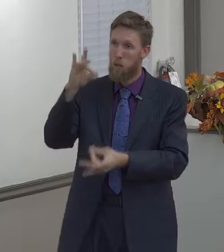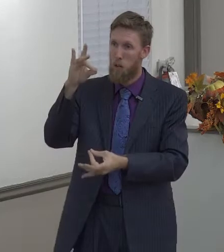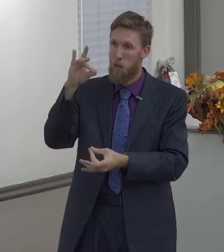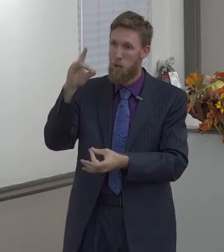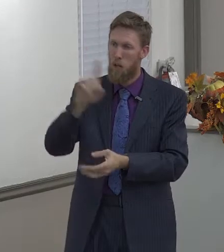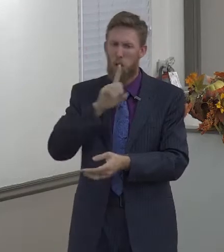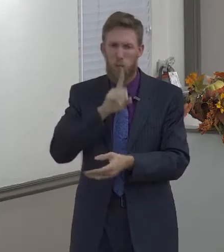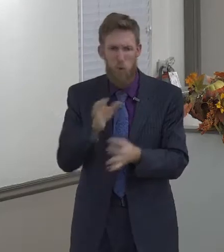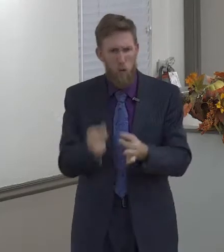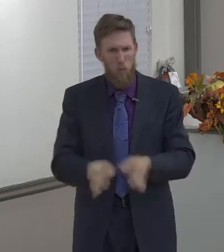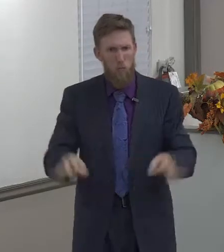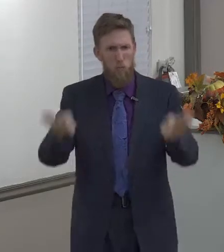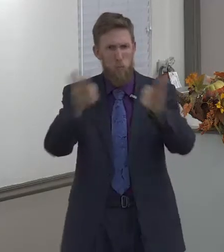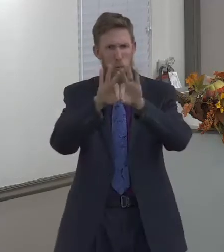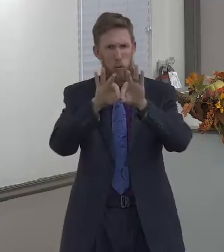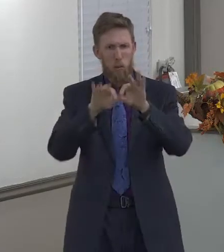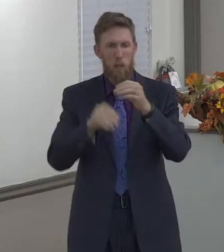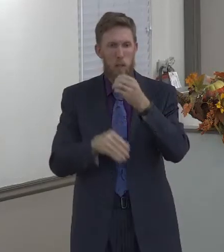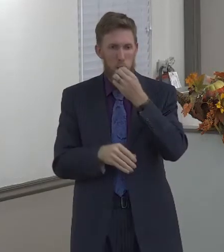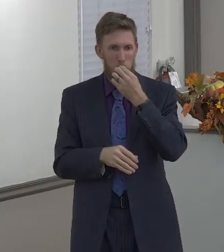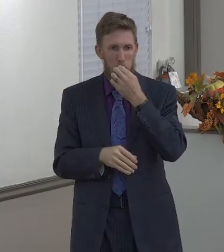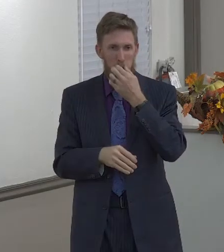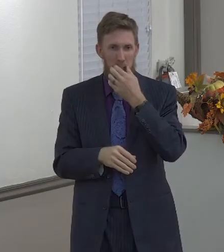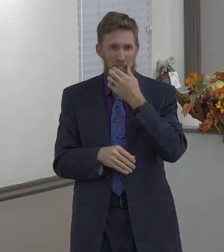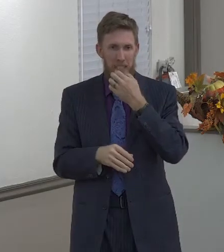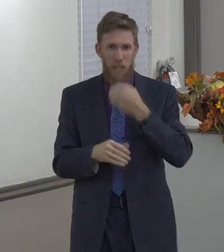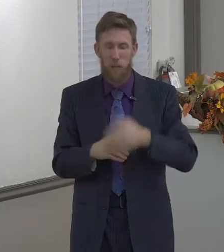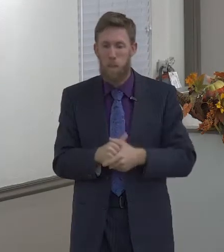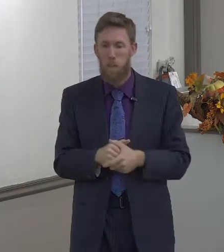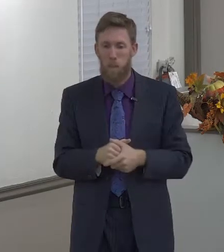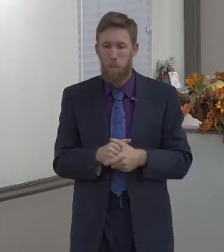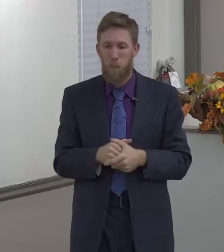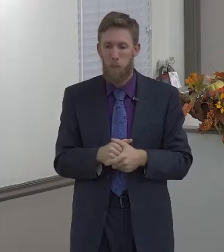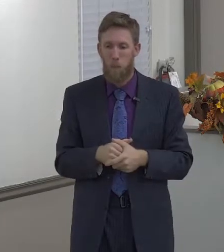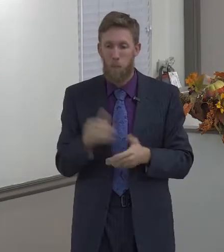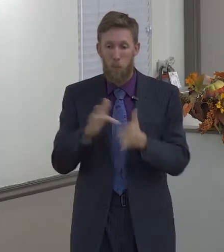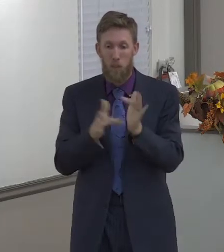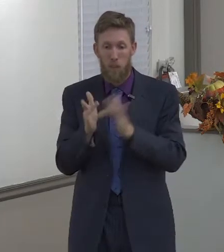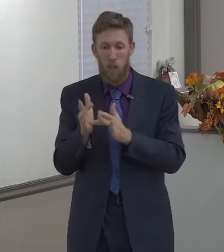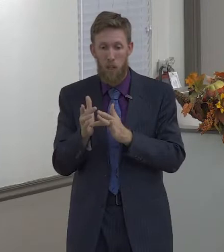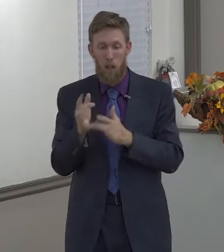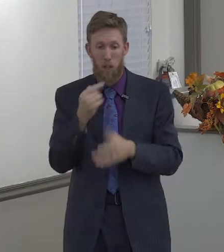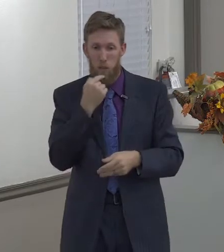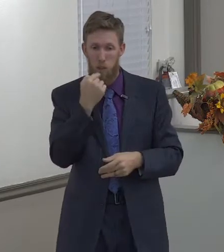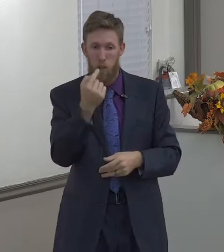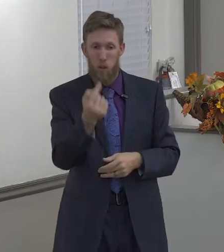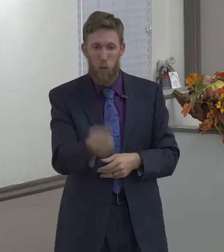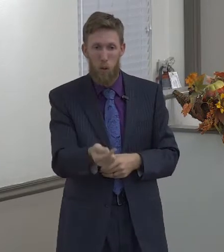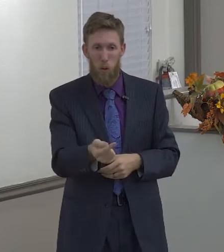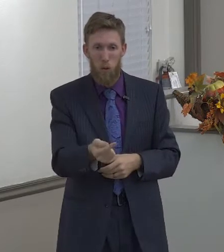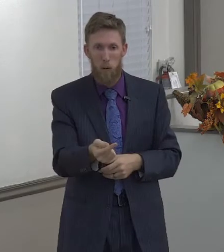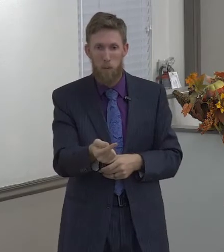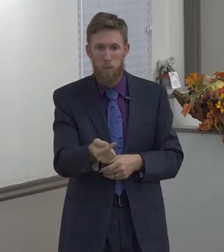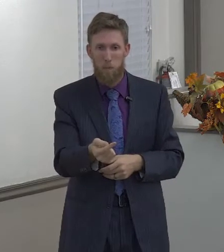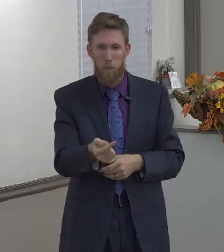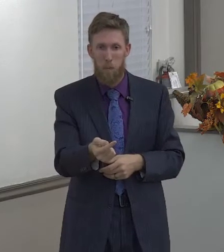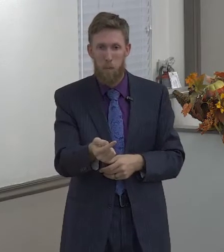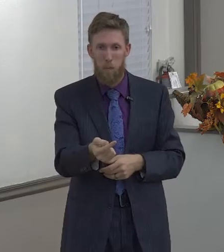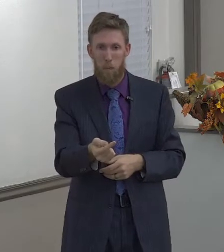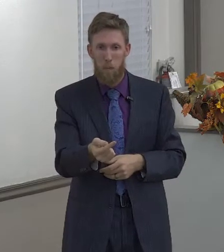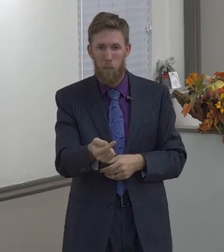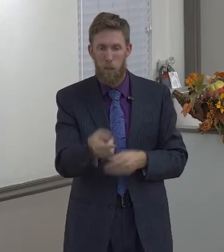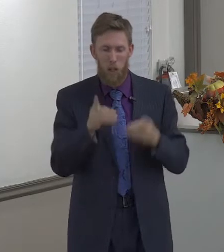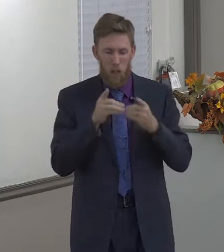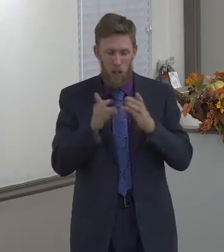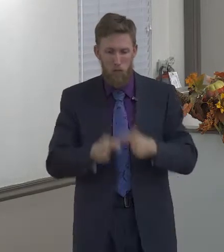before the Holy Spirit came. He said, before the promise of the Father comes, I want you to stay in Jerusalem. And you know, there could be a few different reasons why that is,